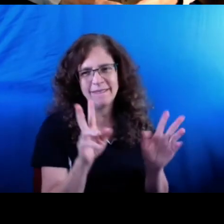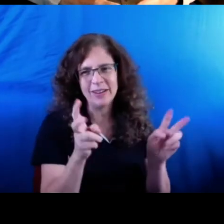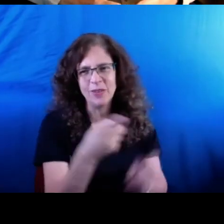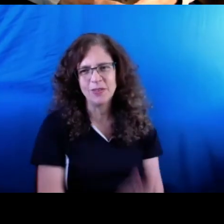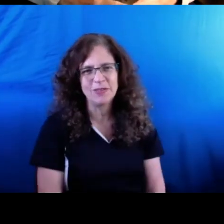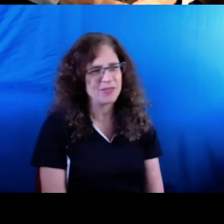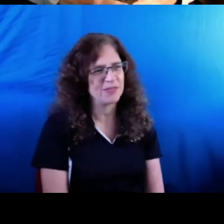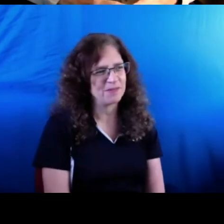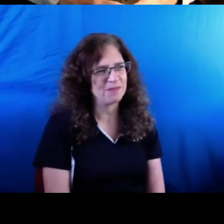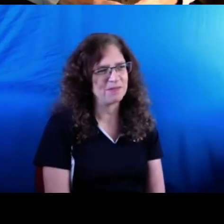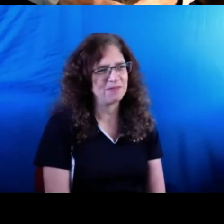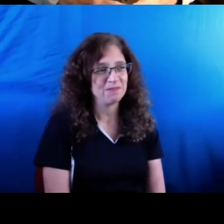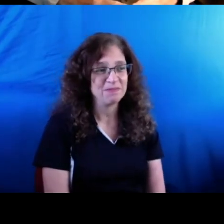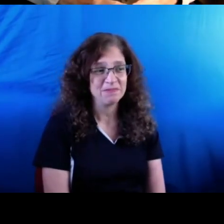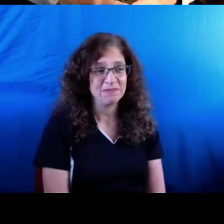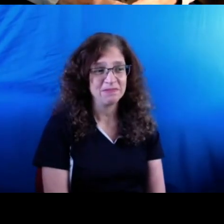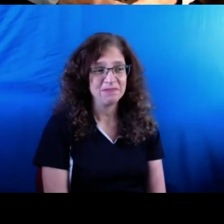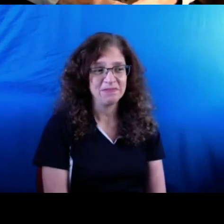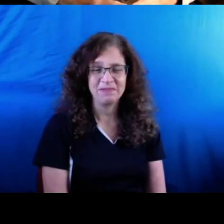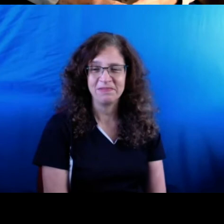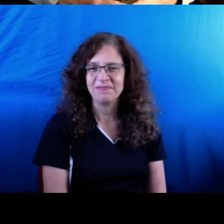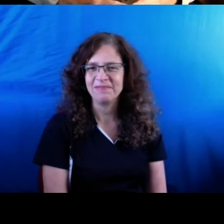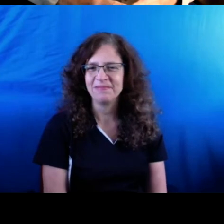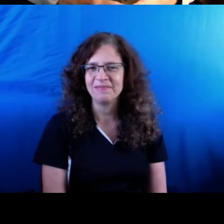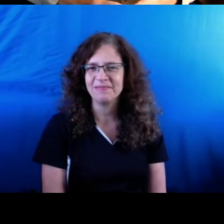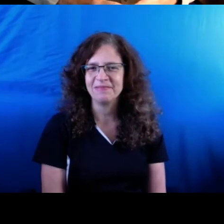know. It's a wonderful topic right there.